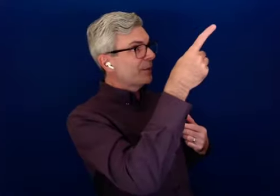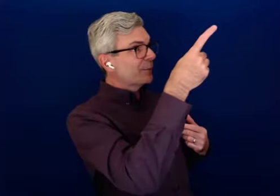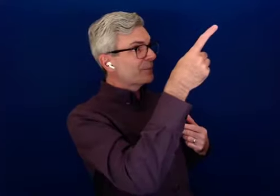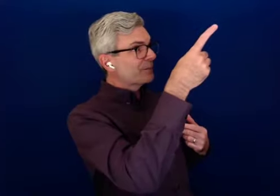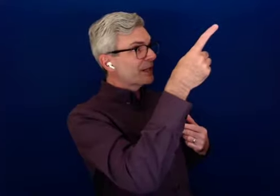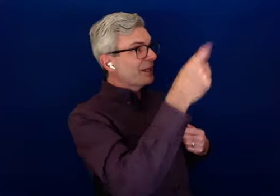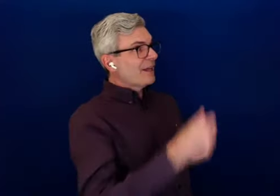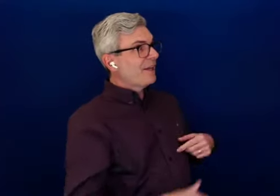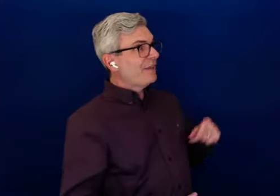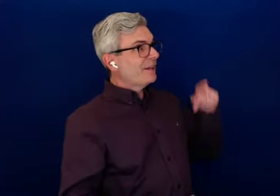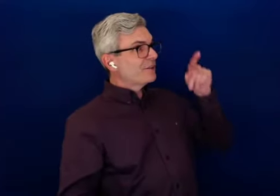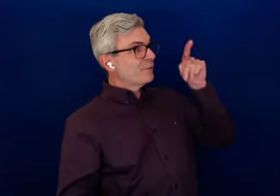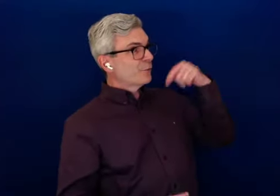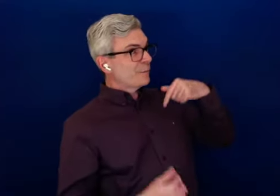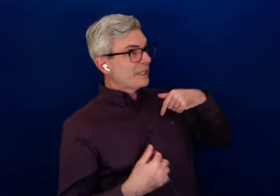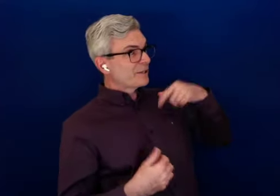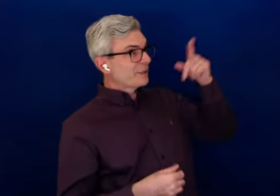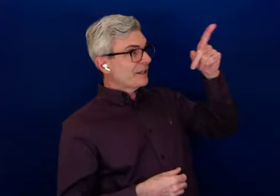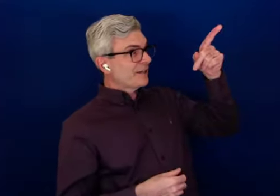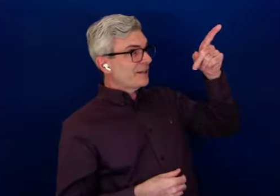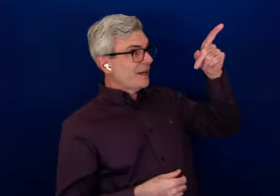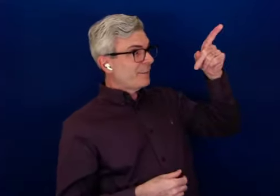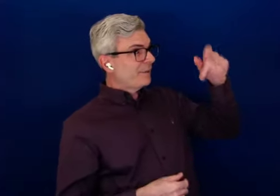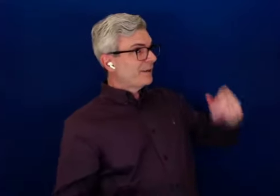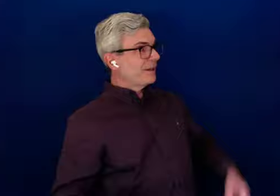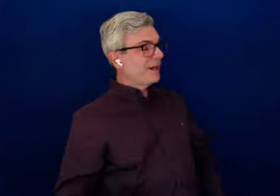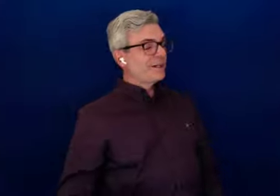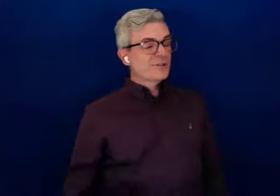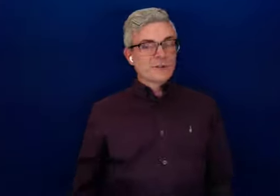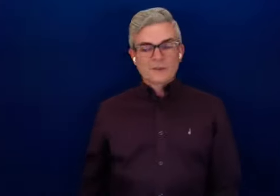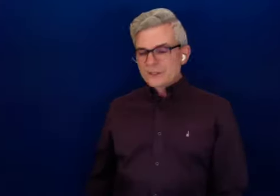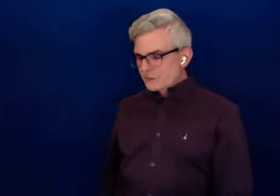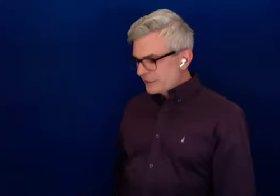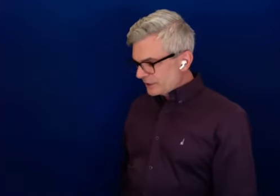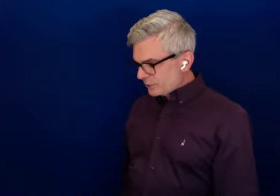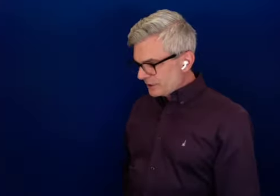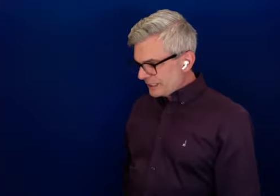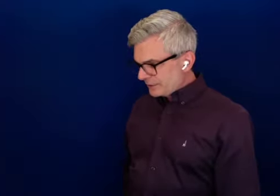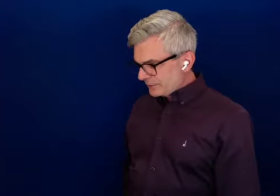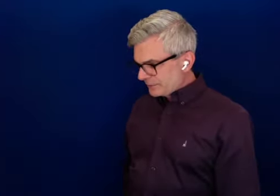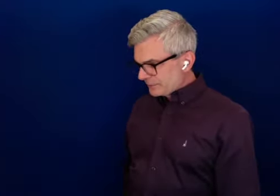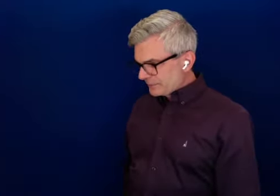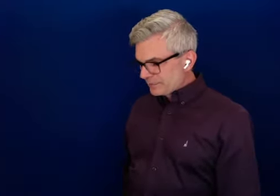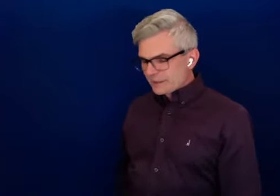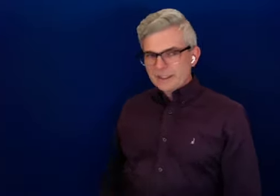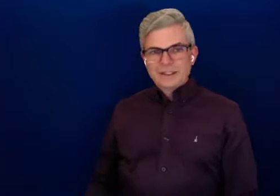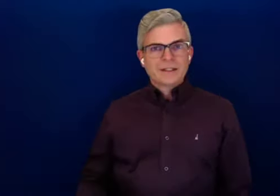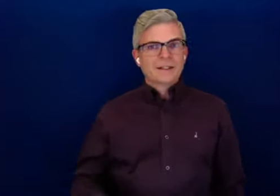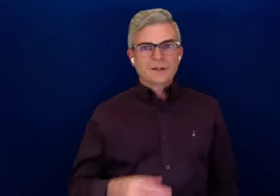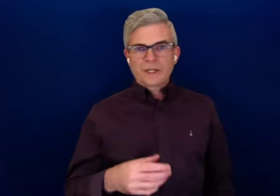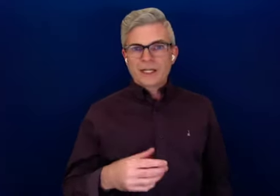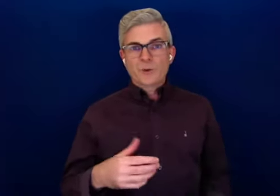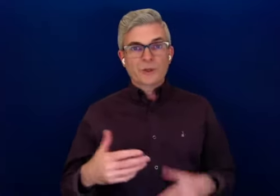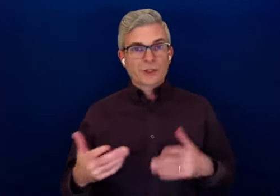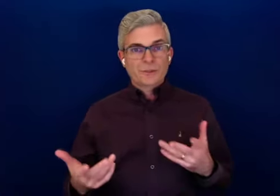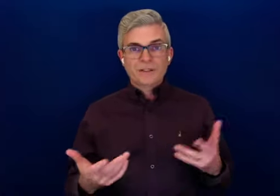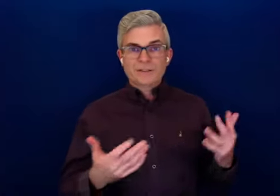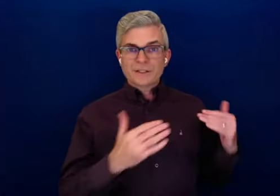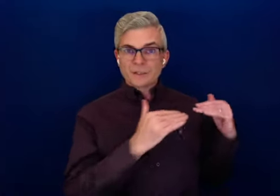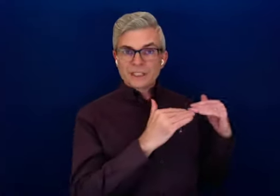up. And then for me to play them, I turn this way and look down. Okay, or it could be a sibling